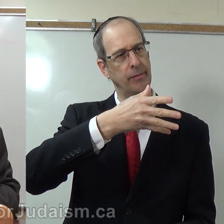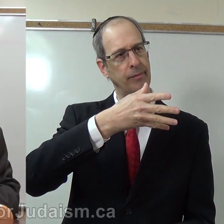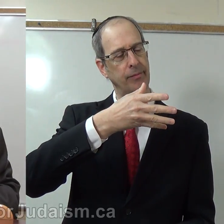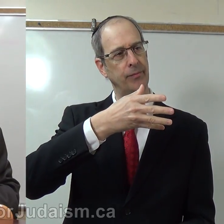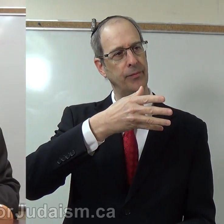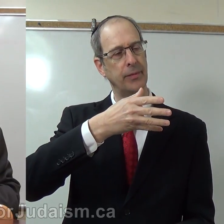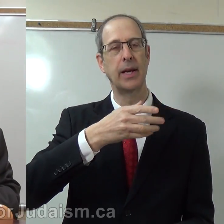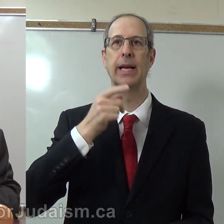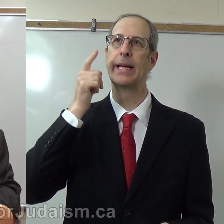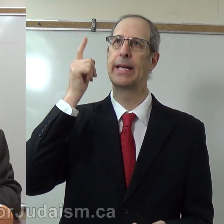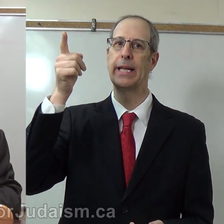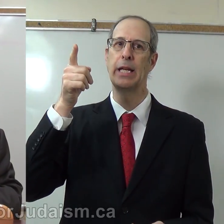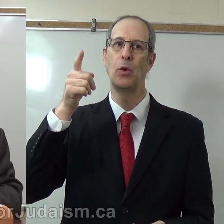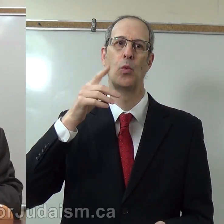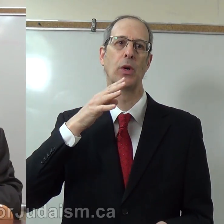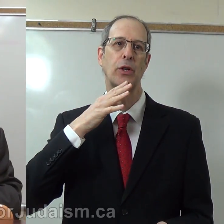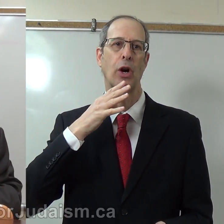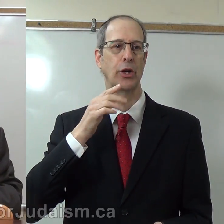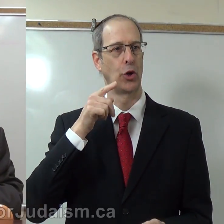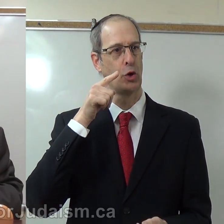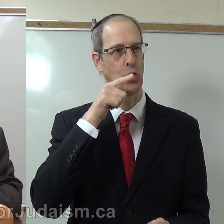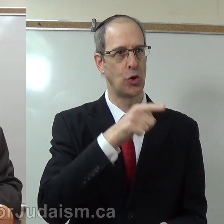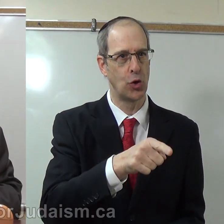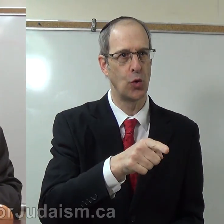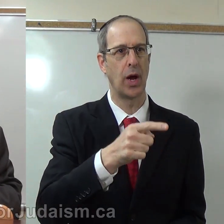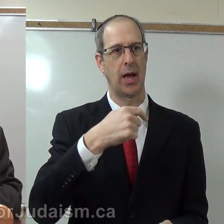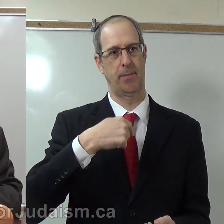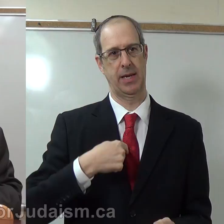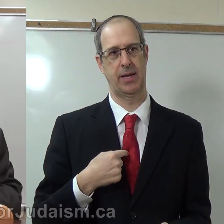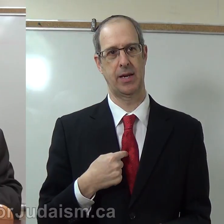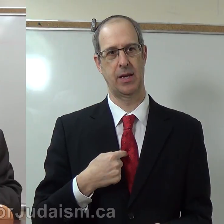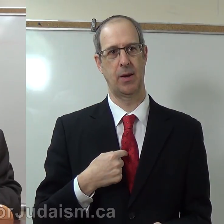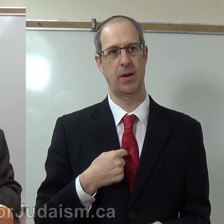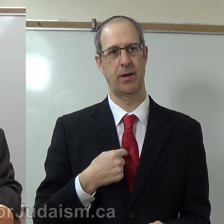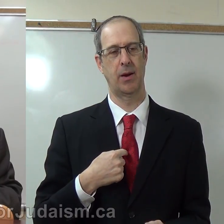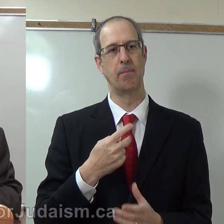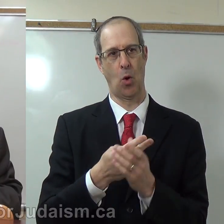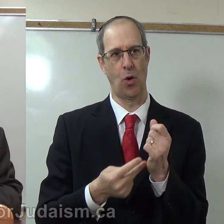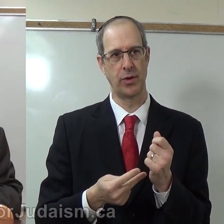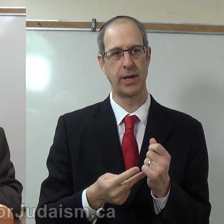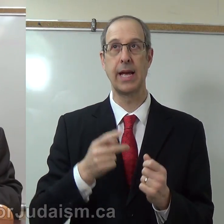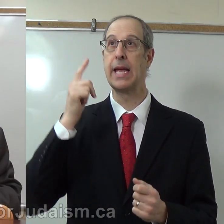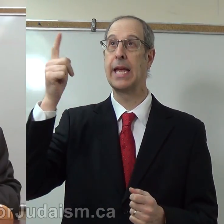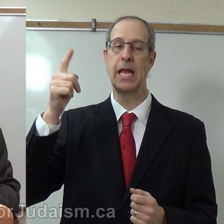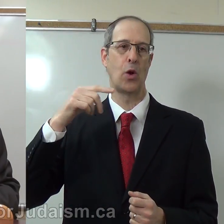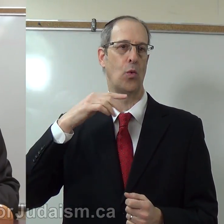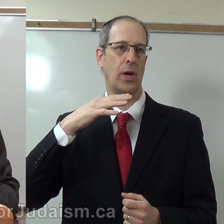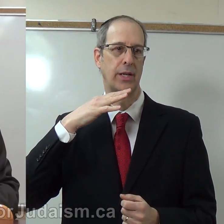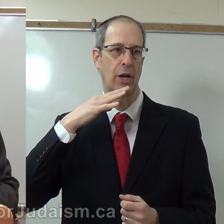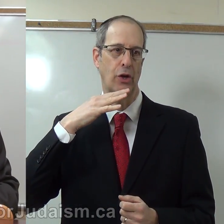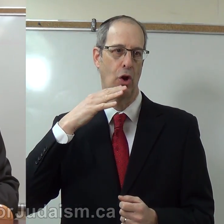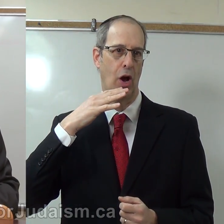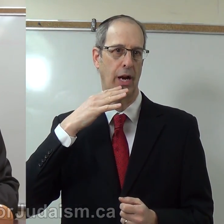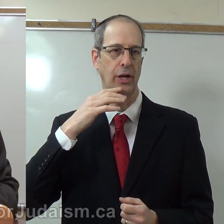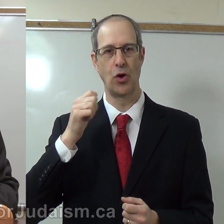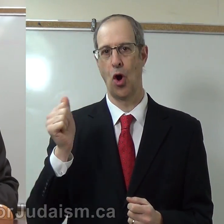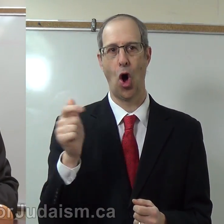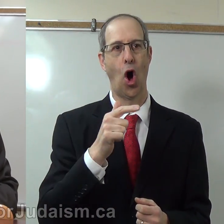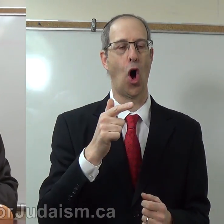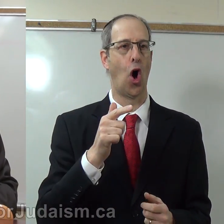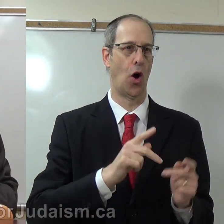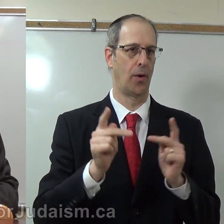speaking to you and me. God was speaking to every human being. And